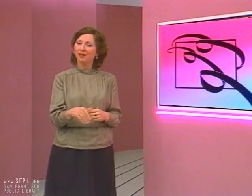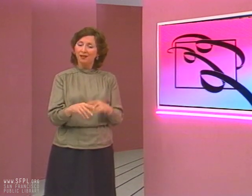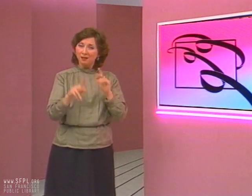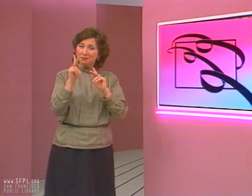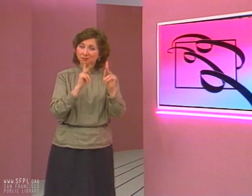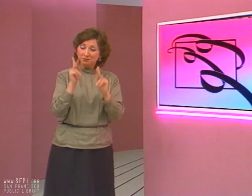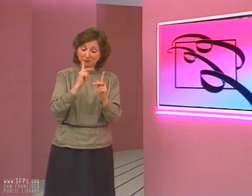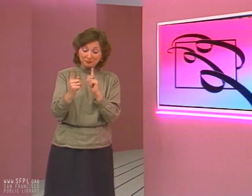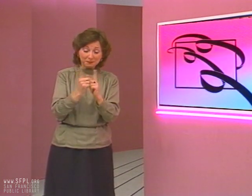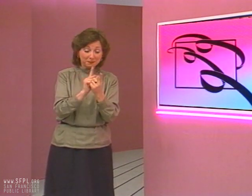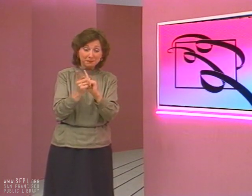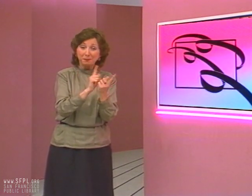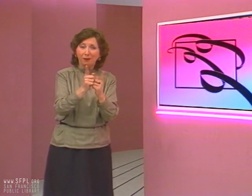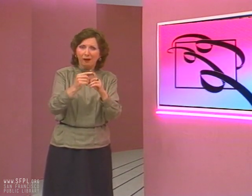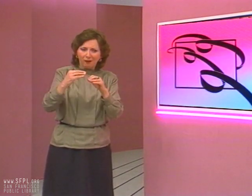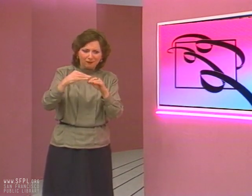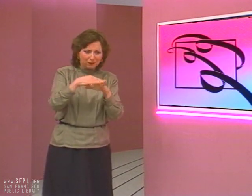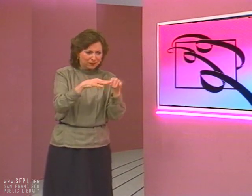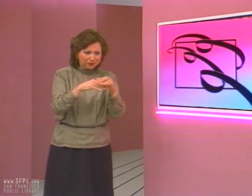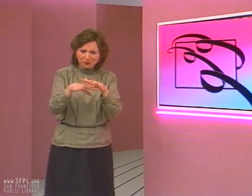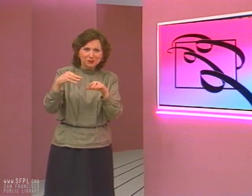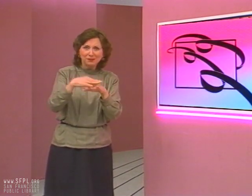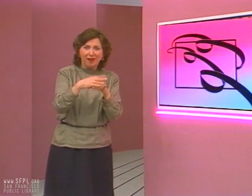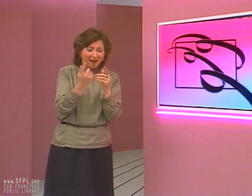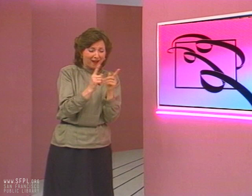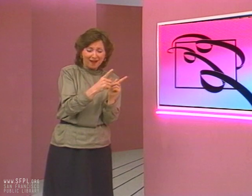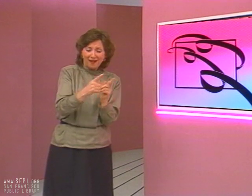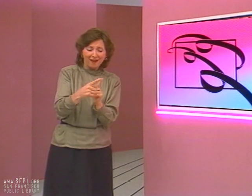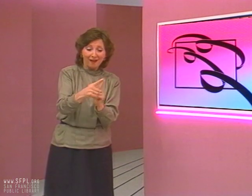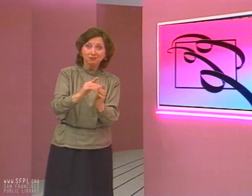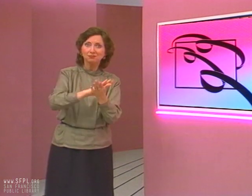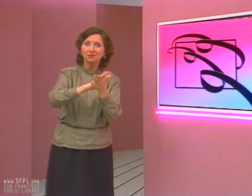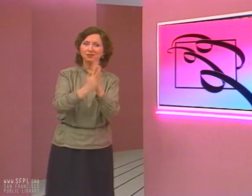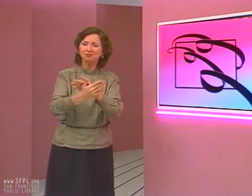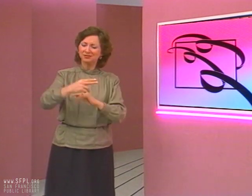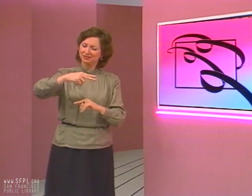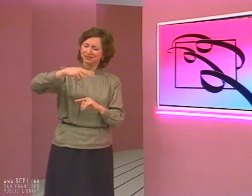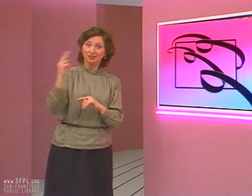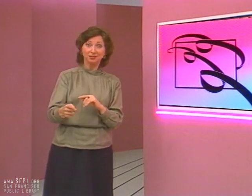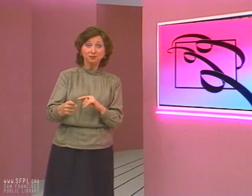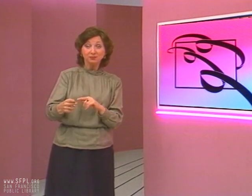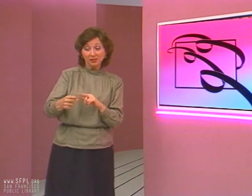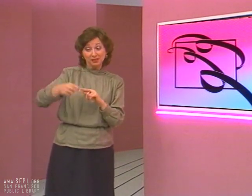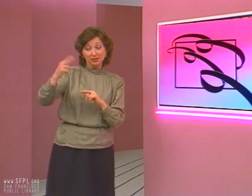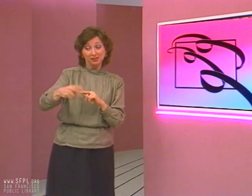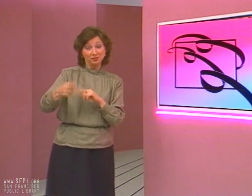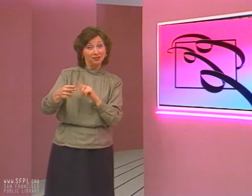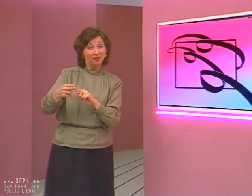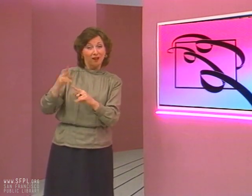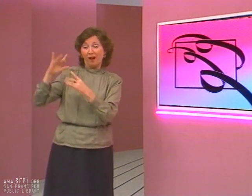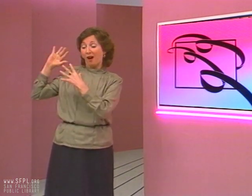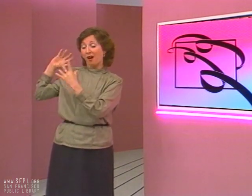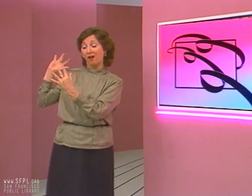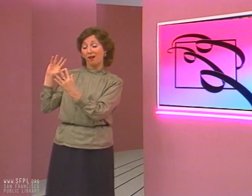It's truly amazing. People meet, interact, and spark the events which shape our